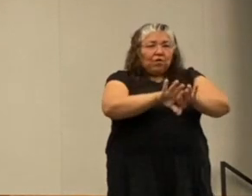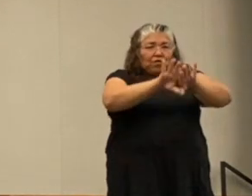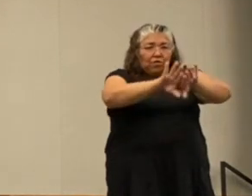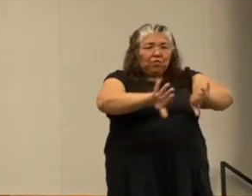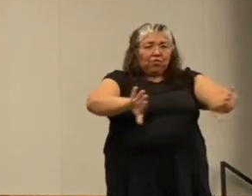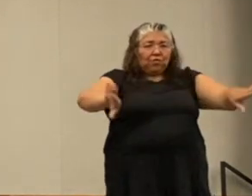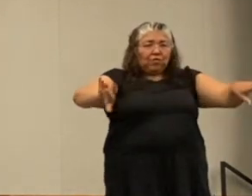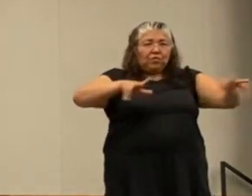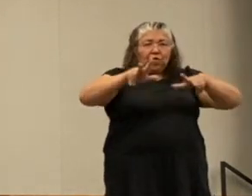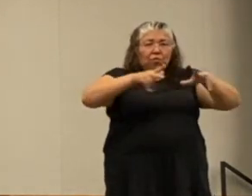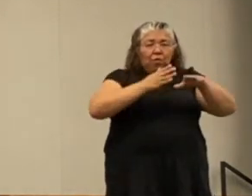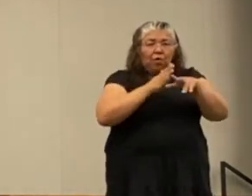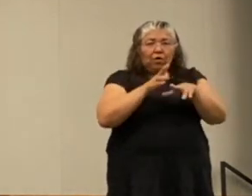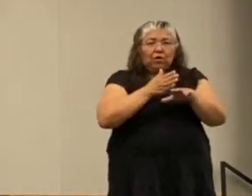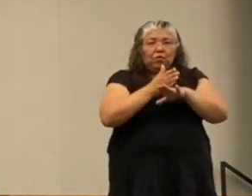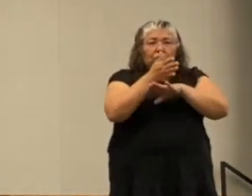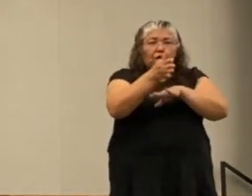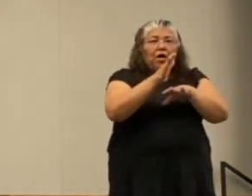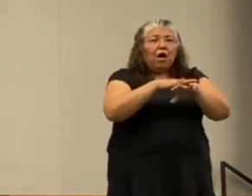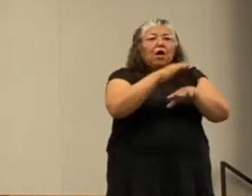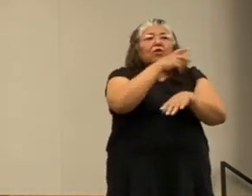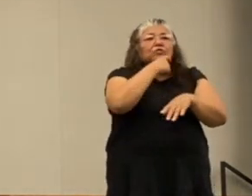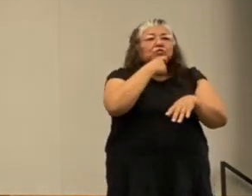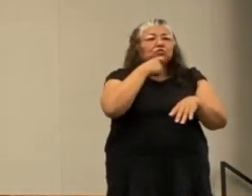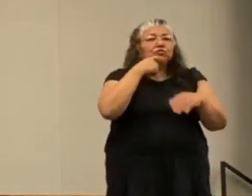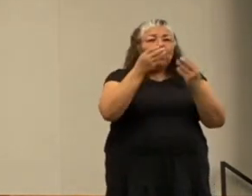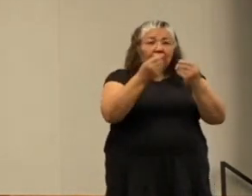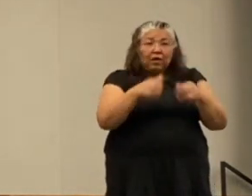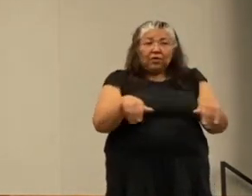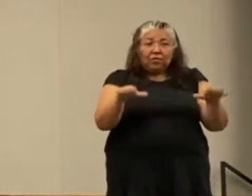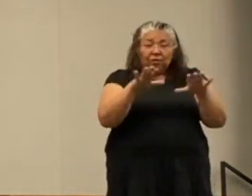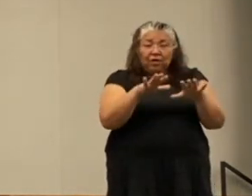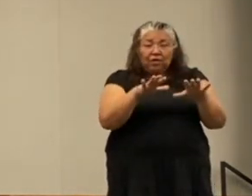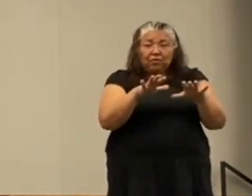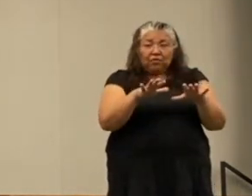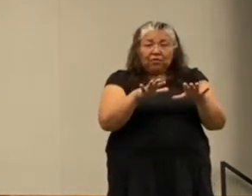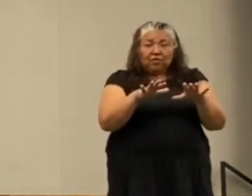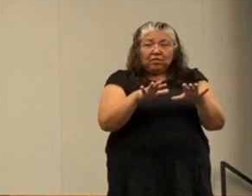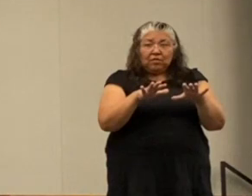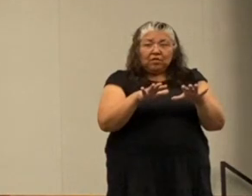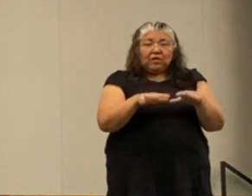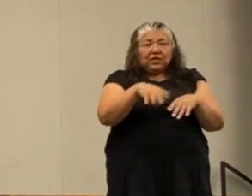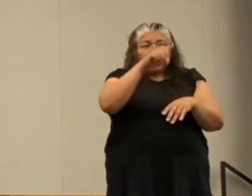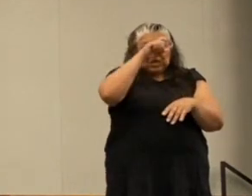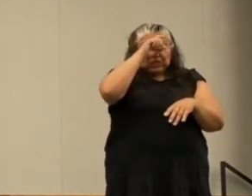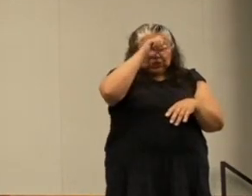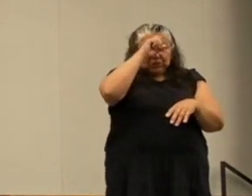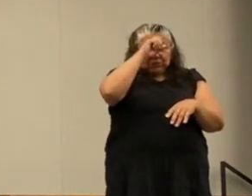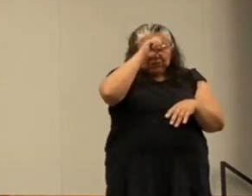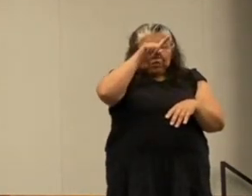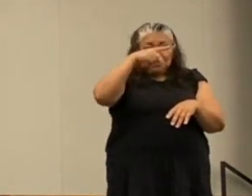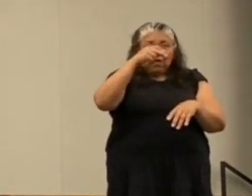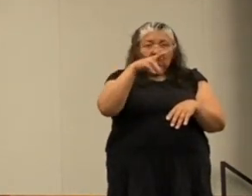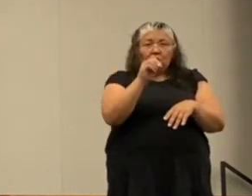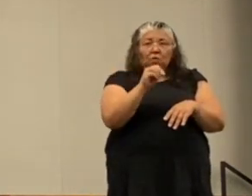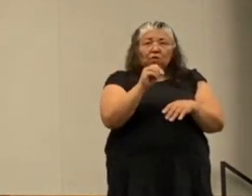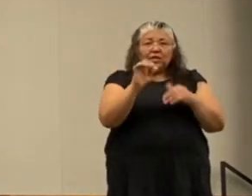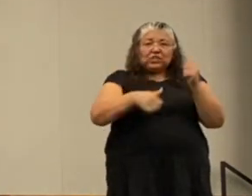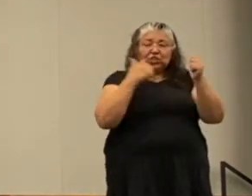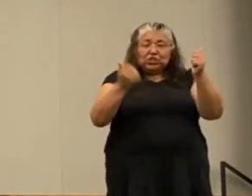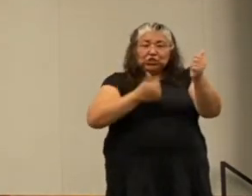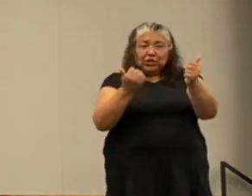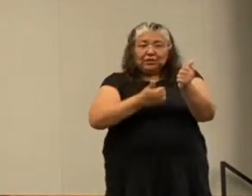walk across the Jordan River on dry ground. The Egyptians, the Pharaoh, is chasing